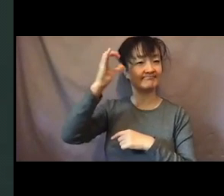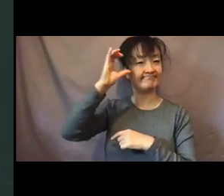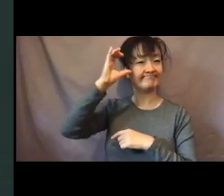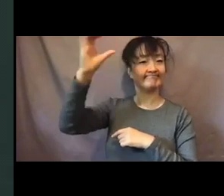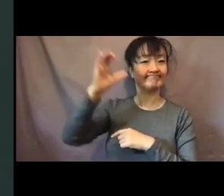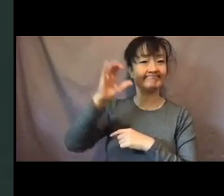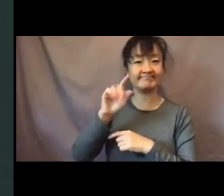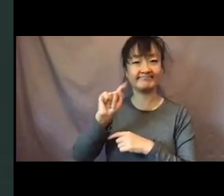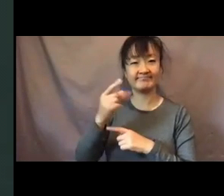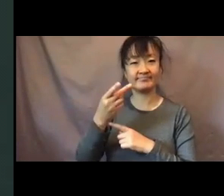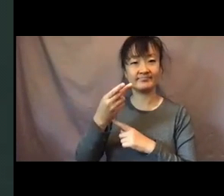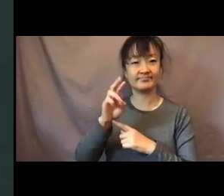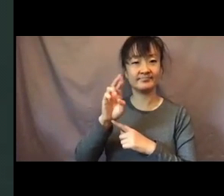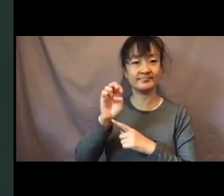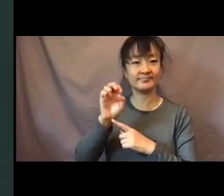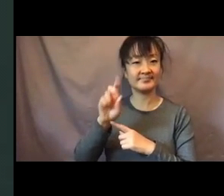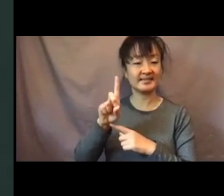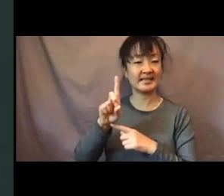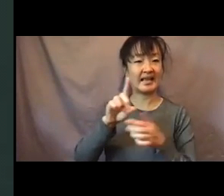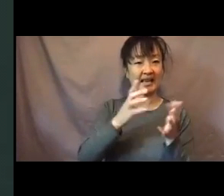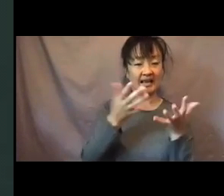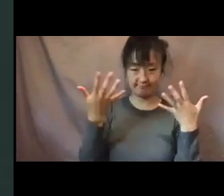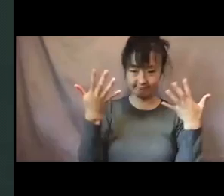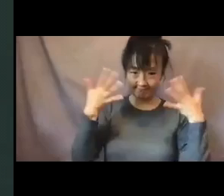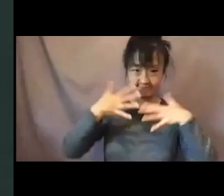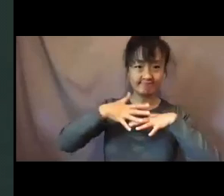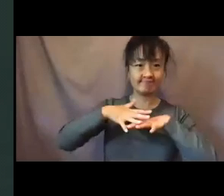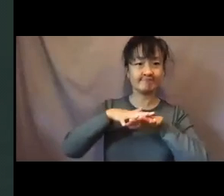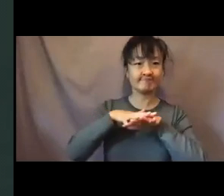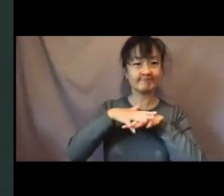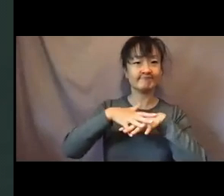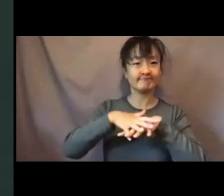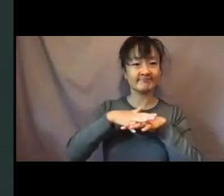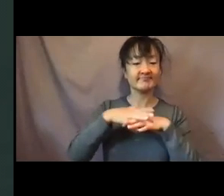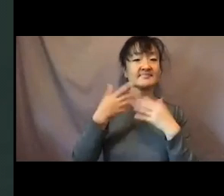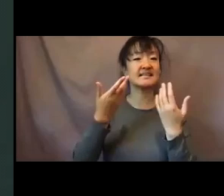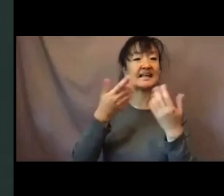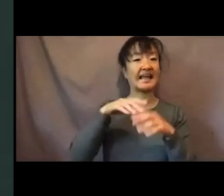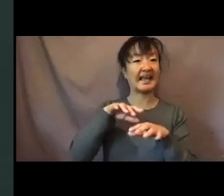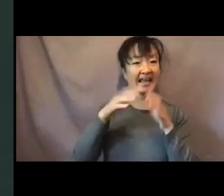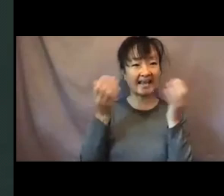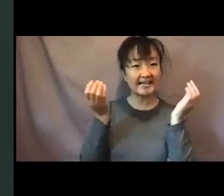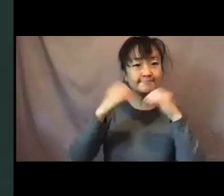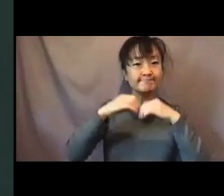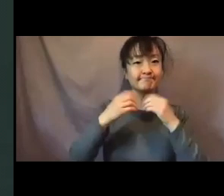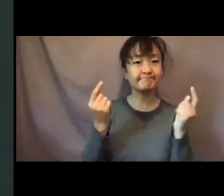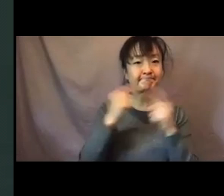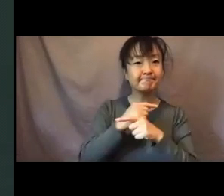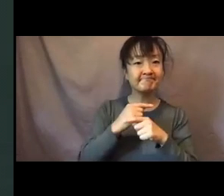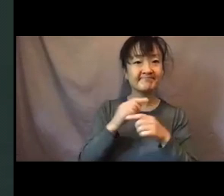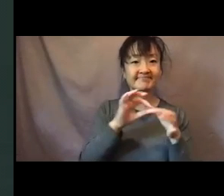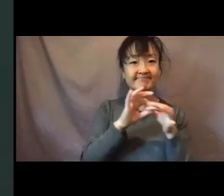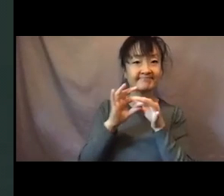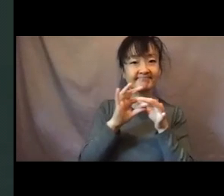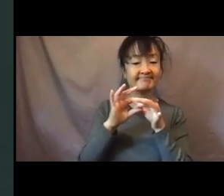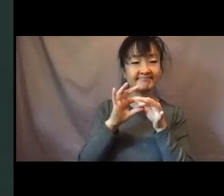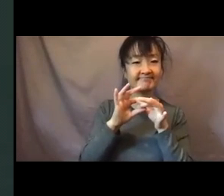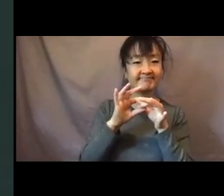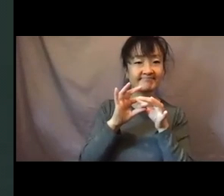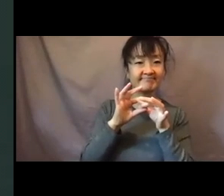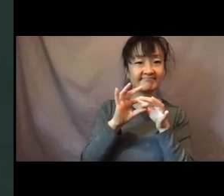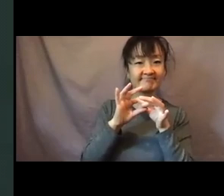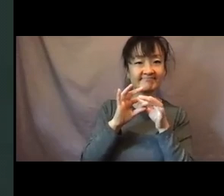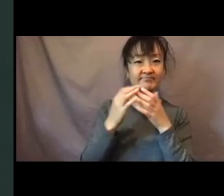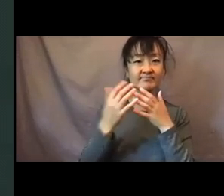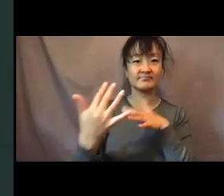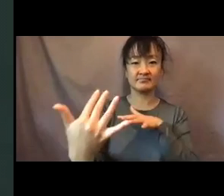of interconnectedness, right? We have the warp, right? The vertical threads that run, and then the weft, right? The threads